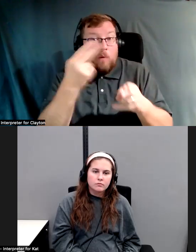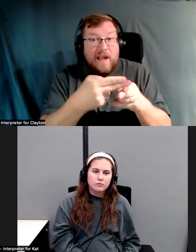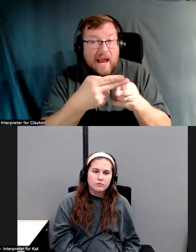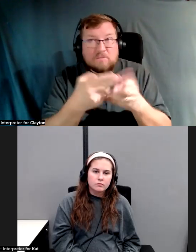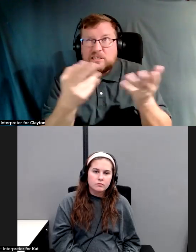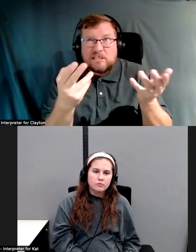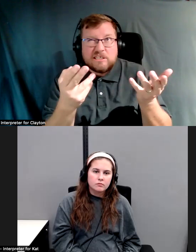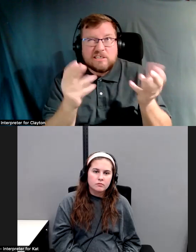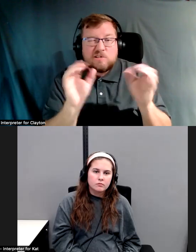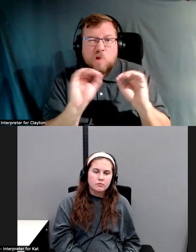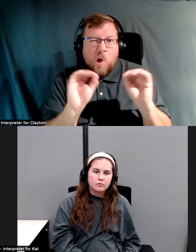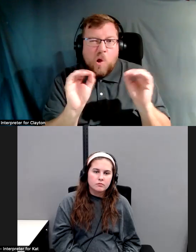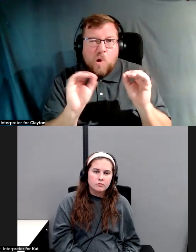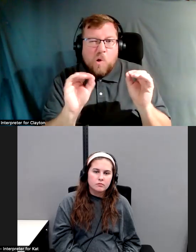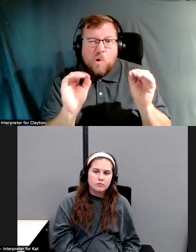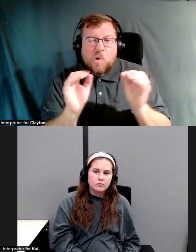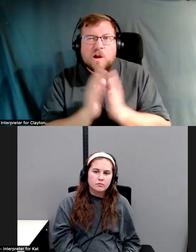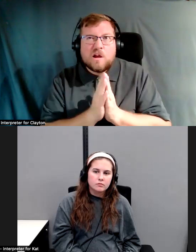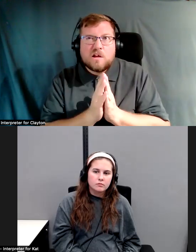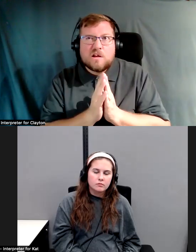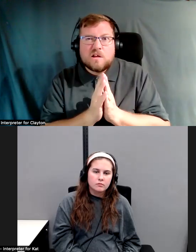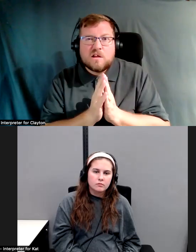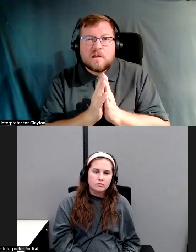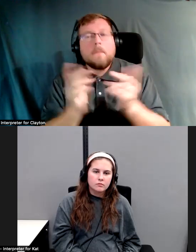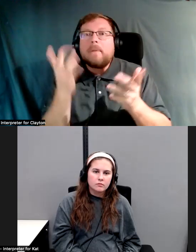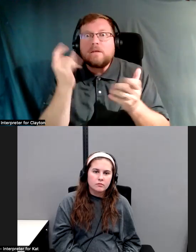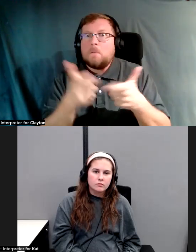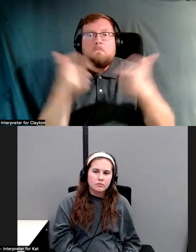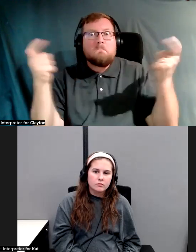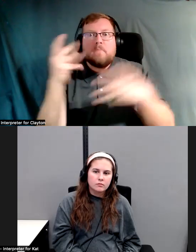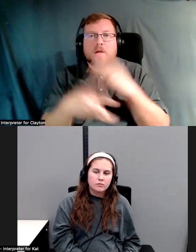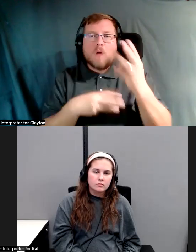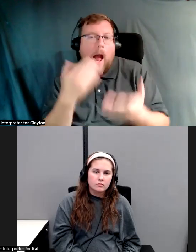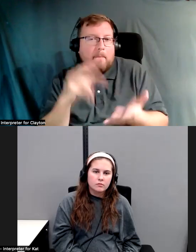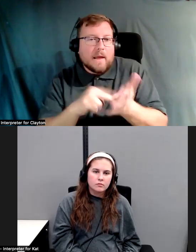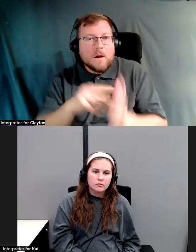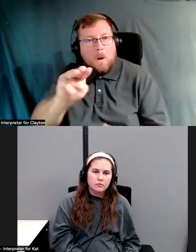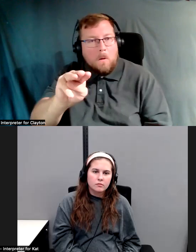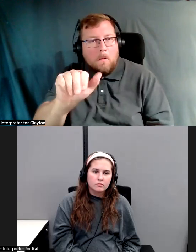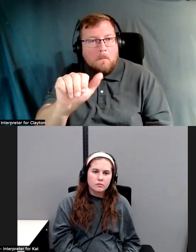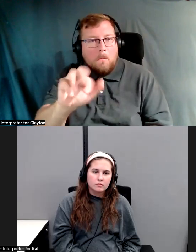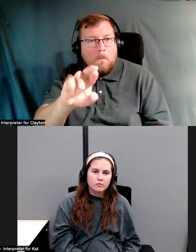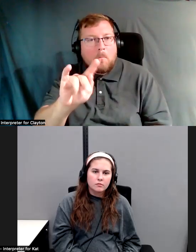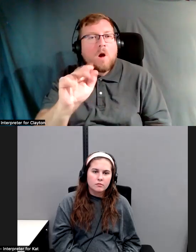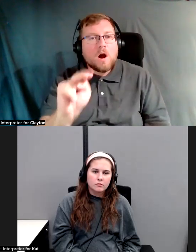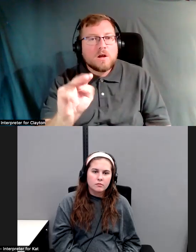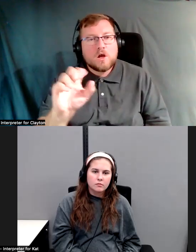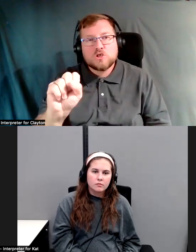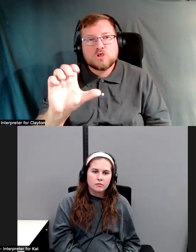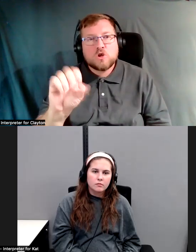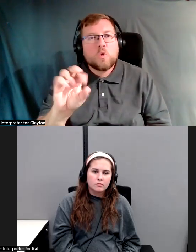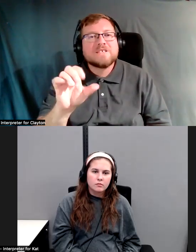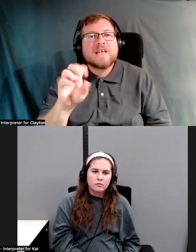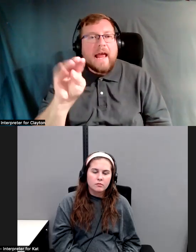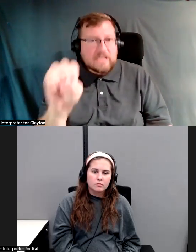a big star-studded world. Martin Scorsese would be amazing to work with, but I don't know if